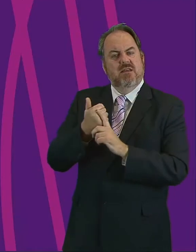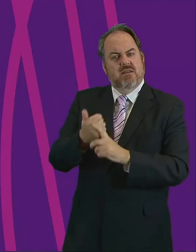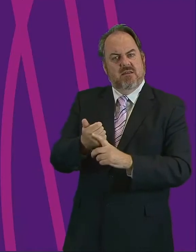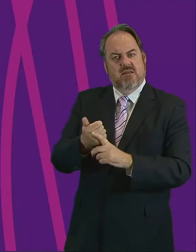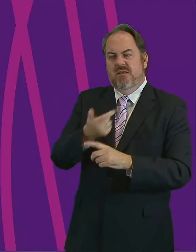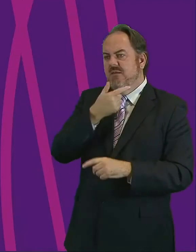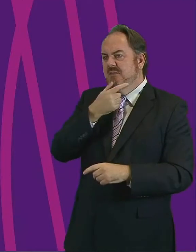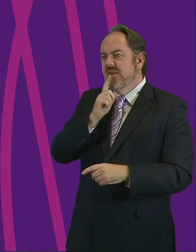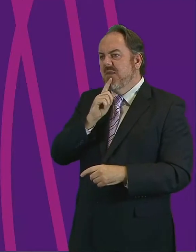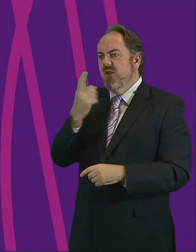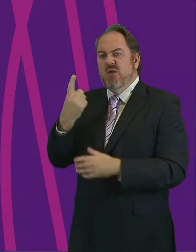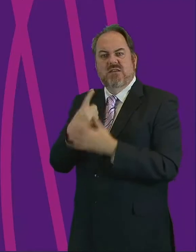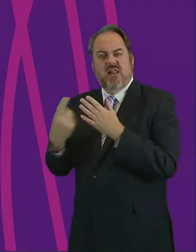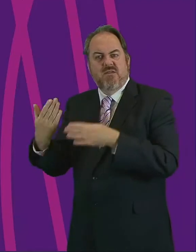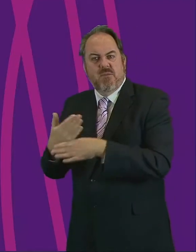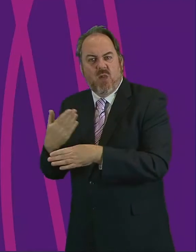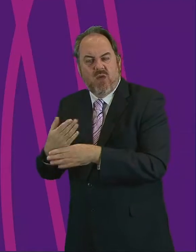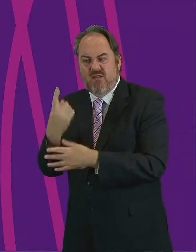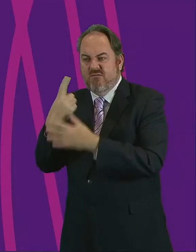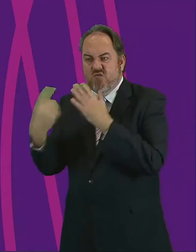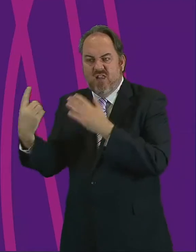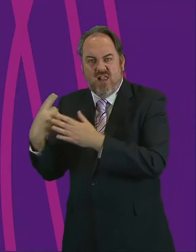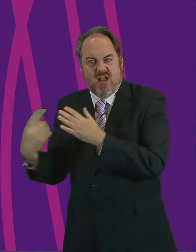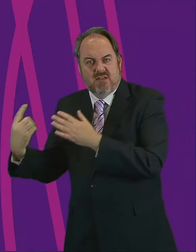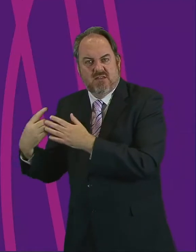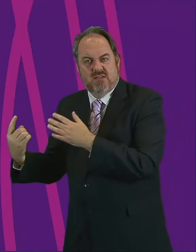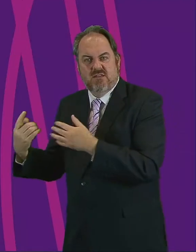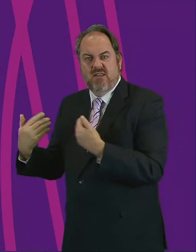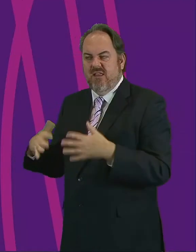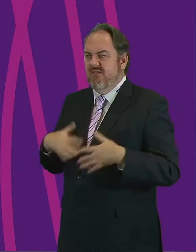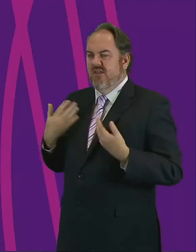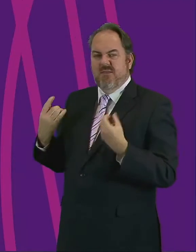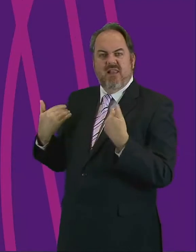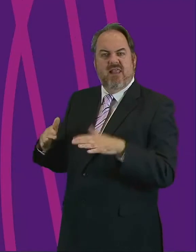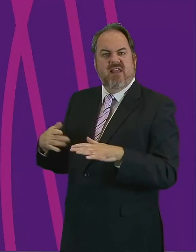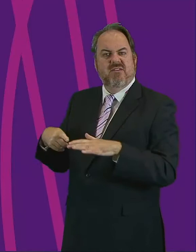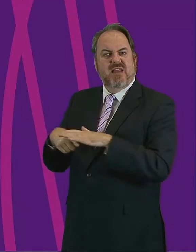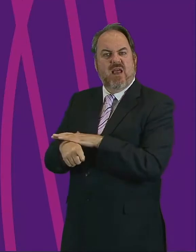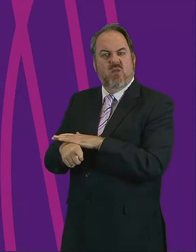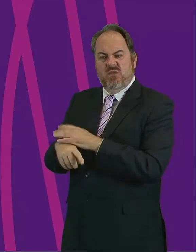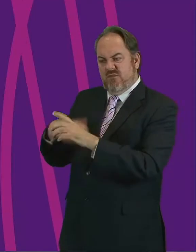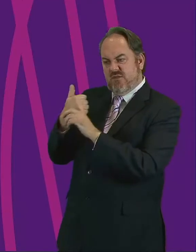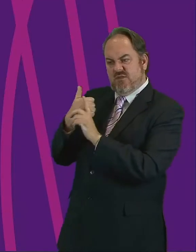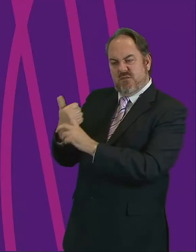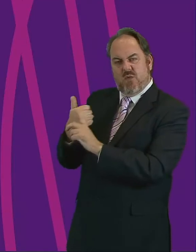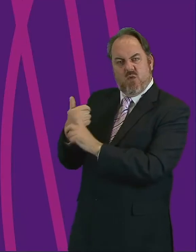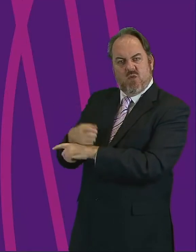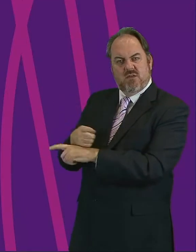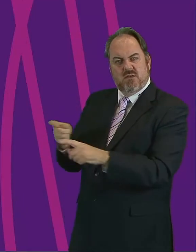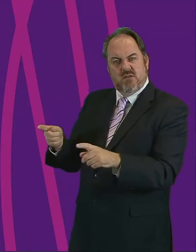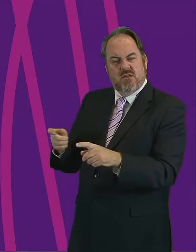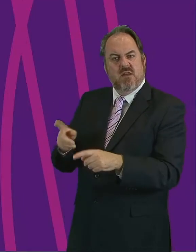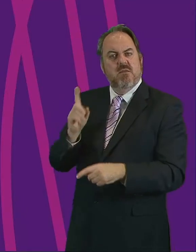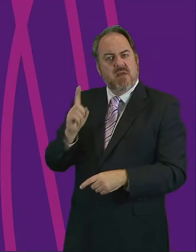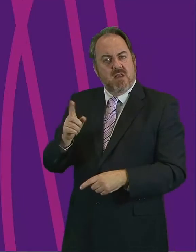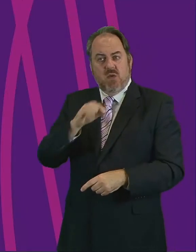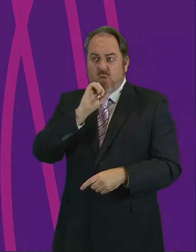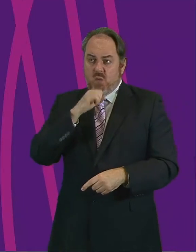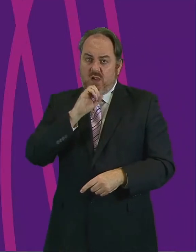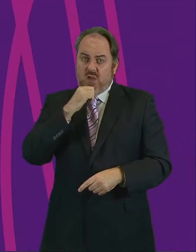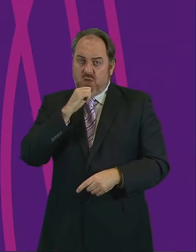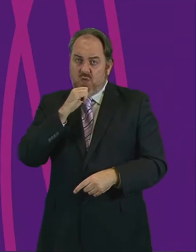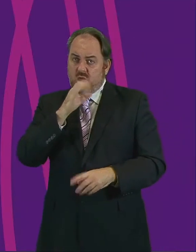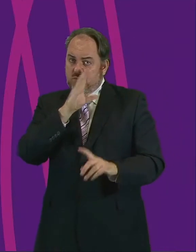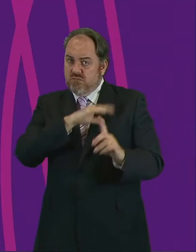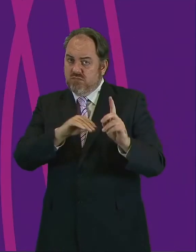excluded, the self-employed, freelancers and others who have been left behind. In our future discussions with the Chancellor, will she raise this